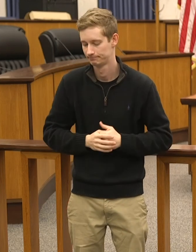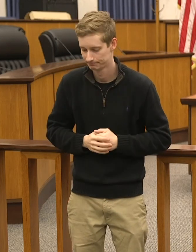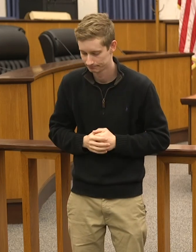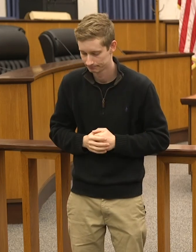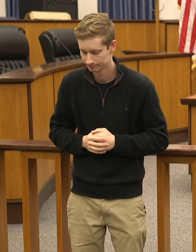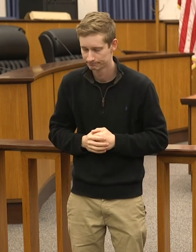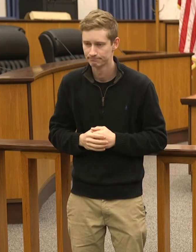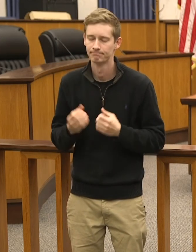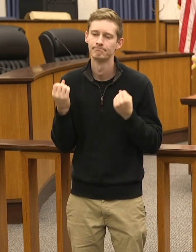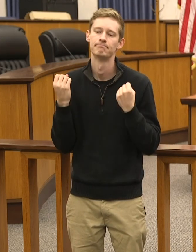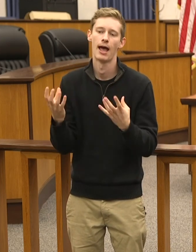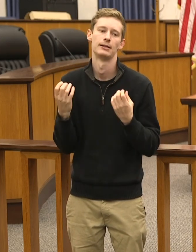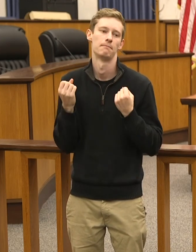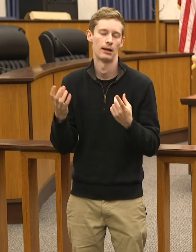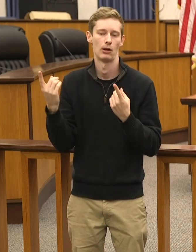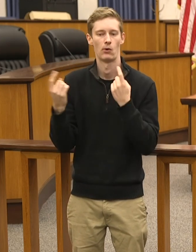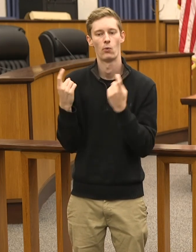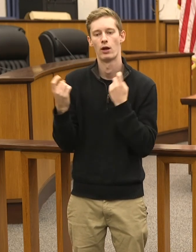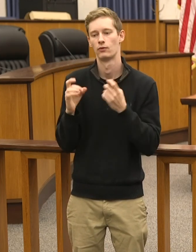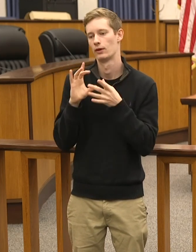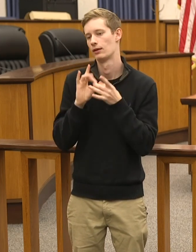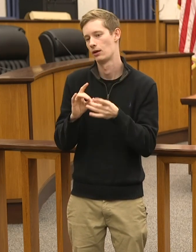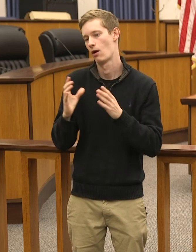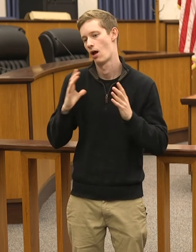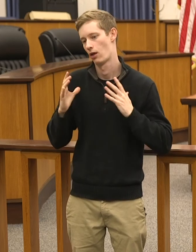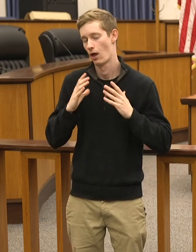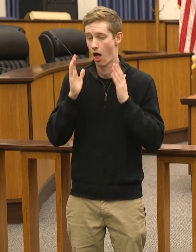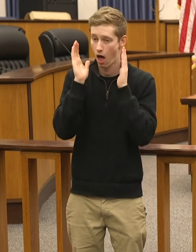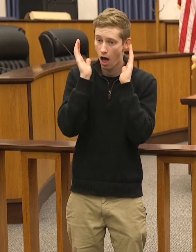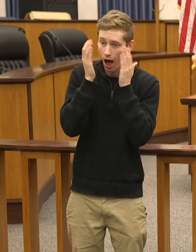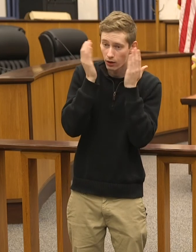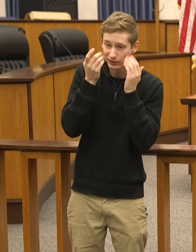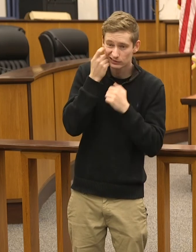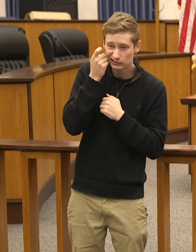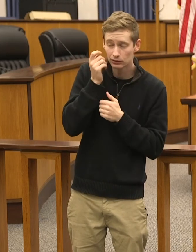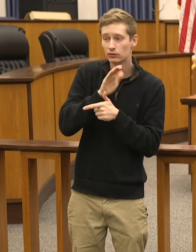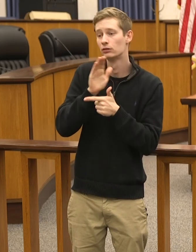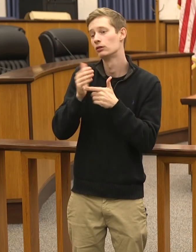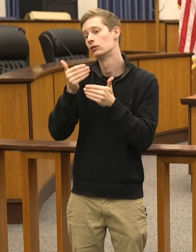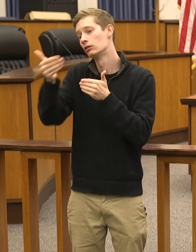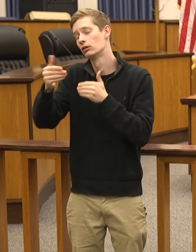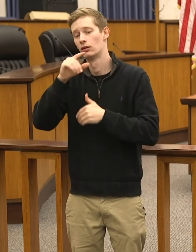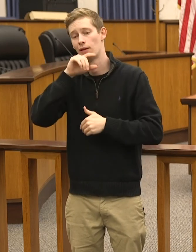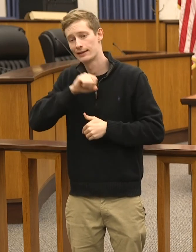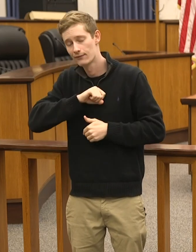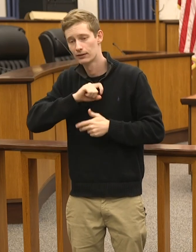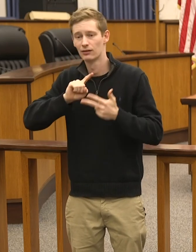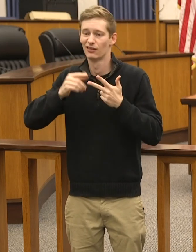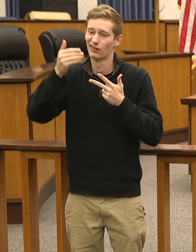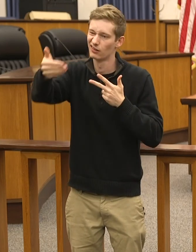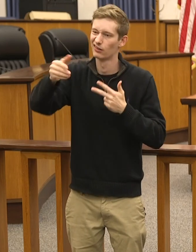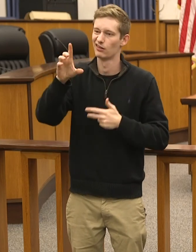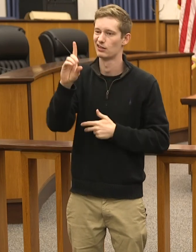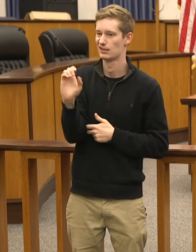lot of questions about holidays. Obviously, we just had Halloween, but now everybody's thinking about Thanksgiving and the December holidays as